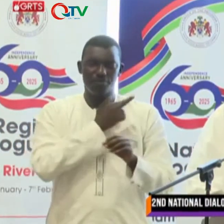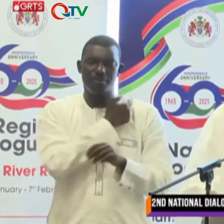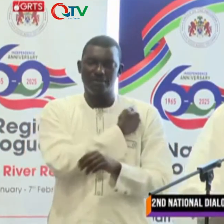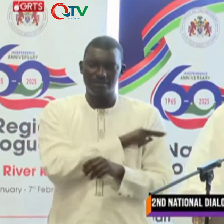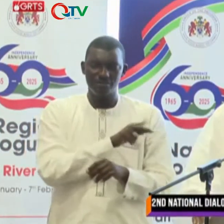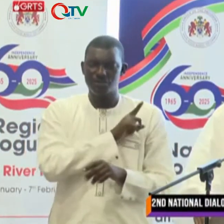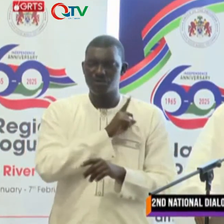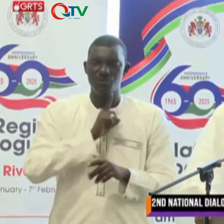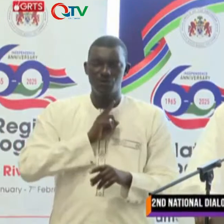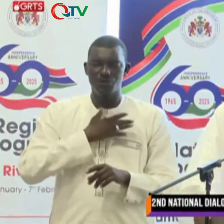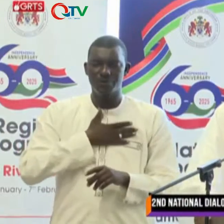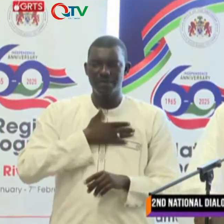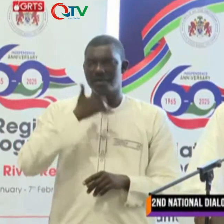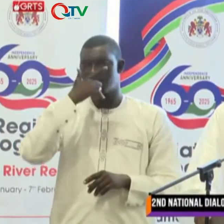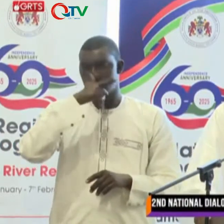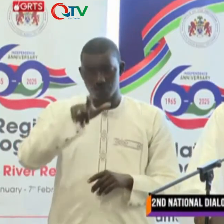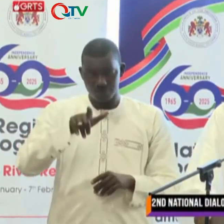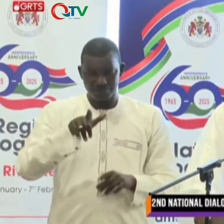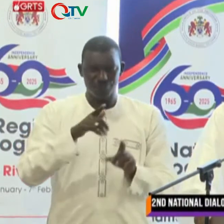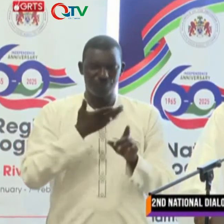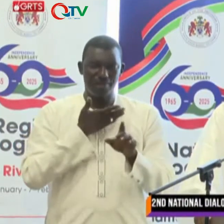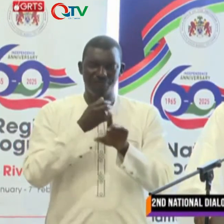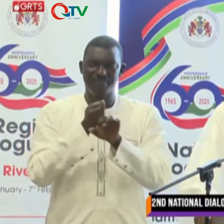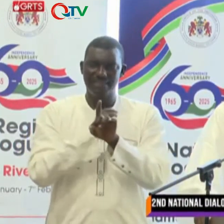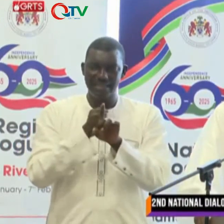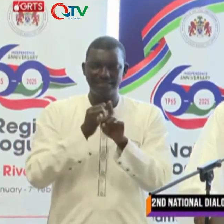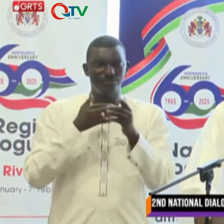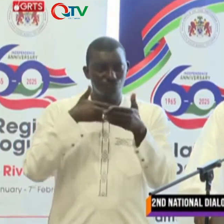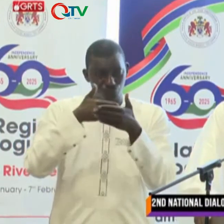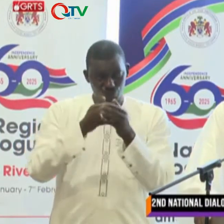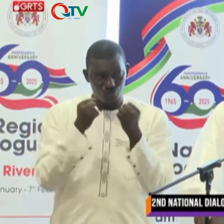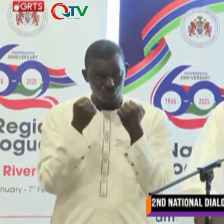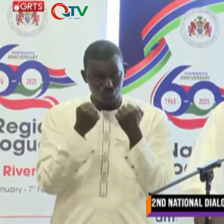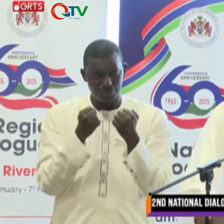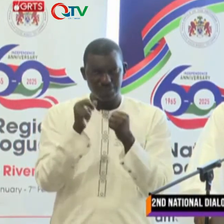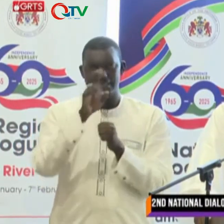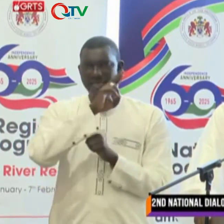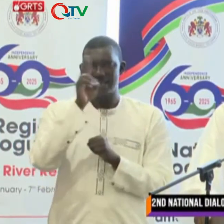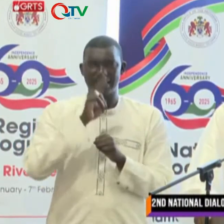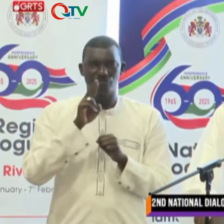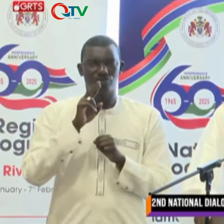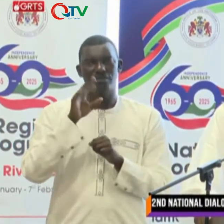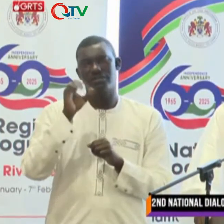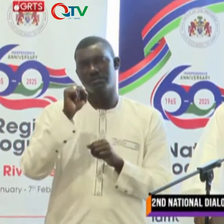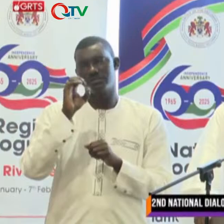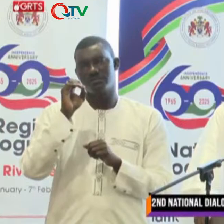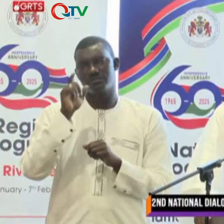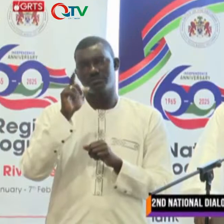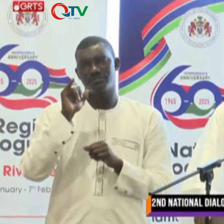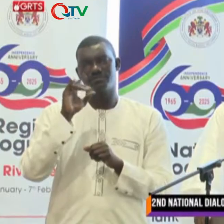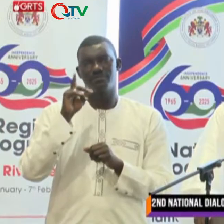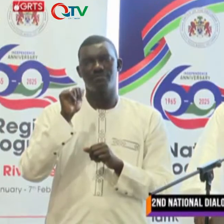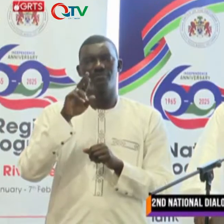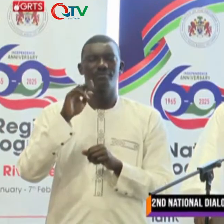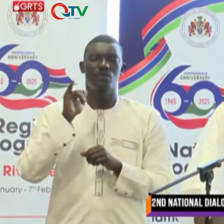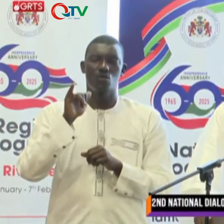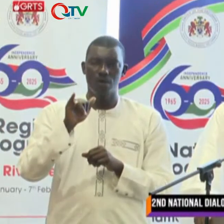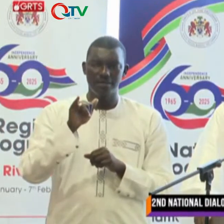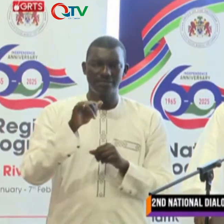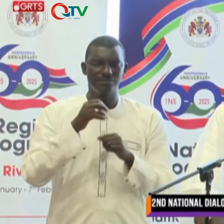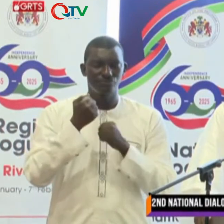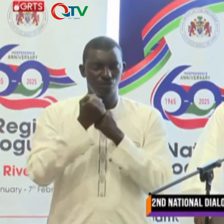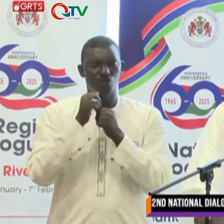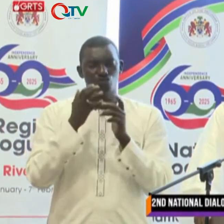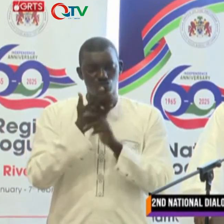are fortunate to have guidance towards strengthening national solidarity through love and respect